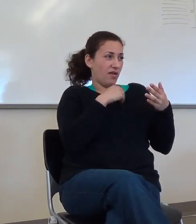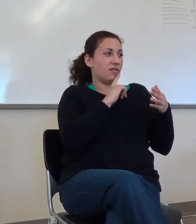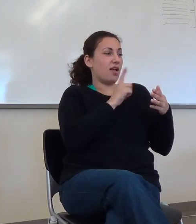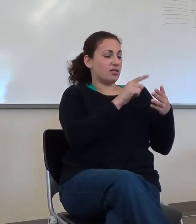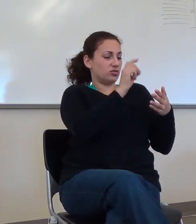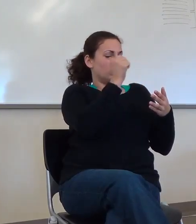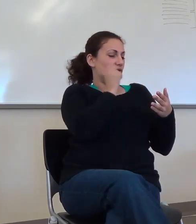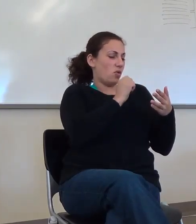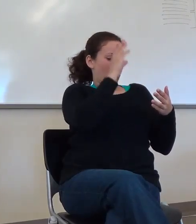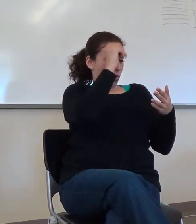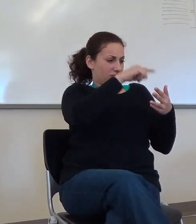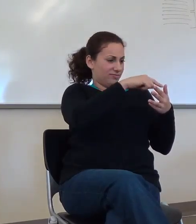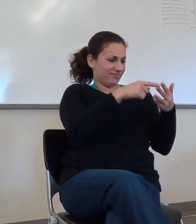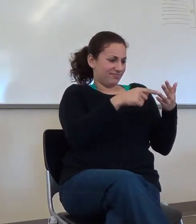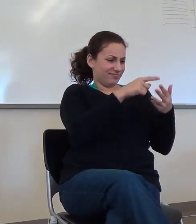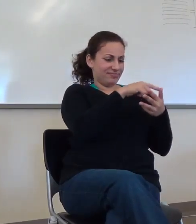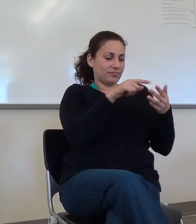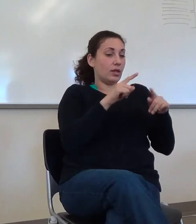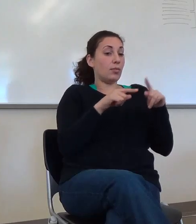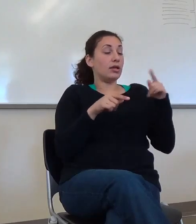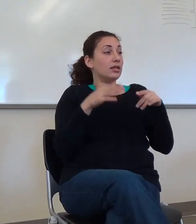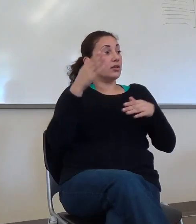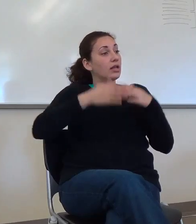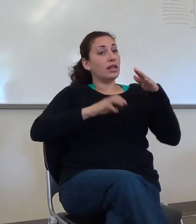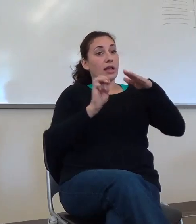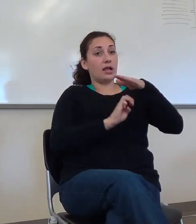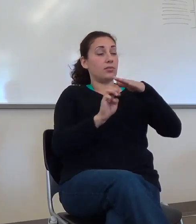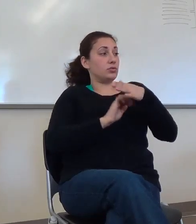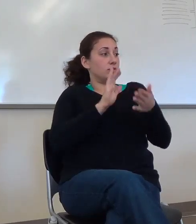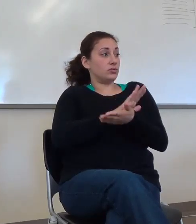the elementary school years, girls tend to become taller